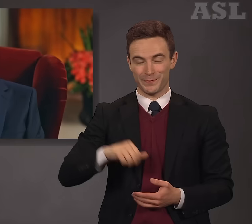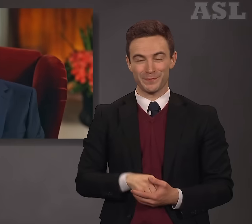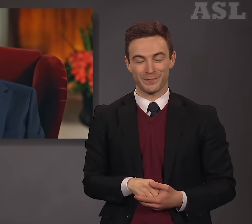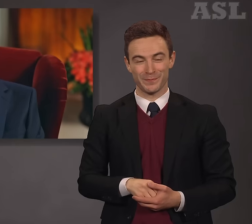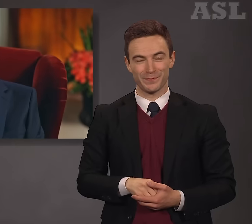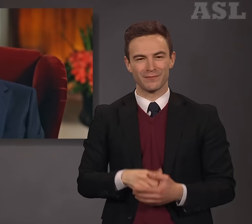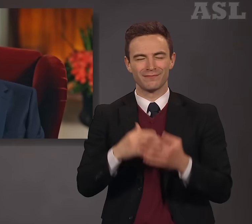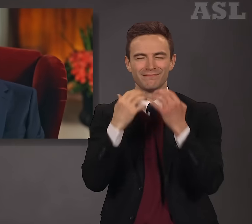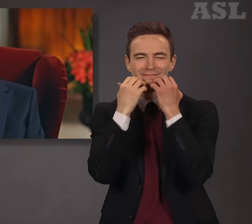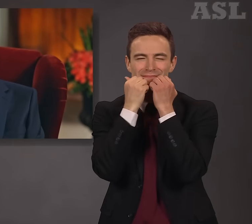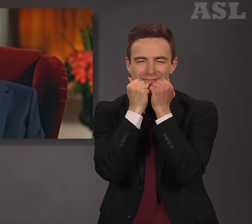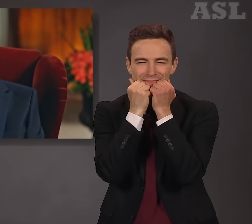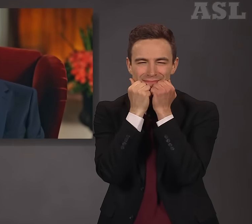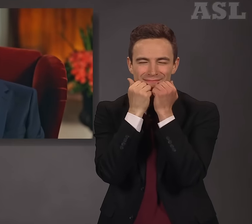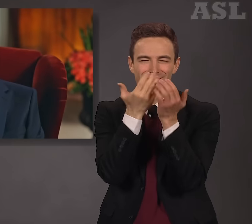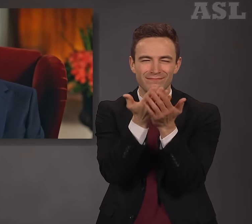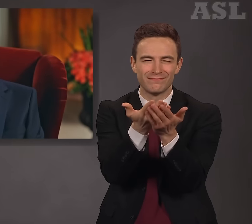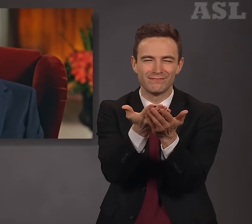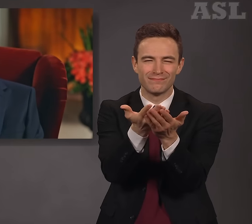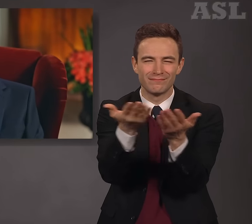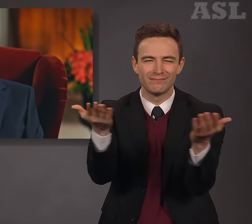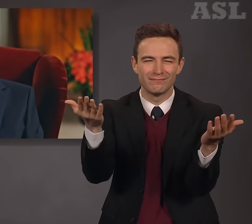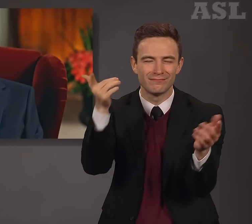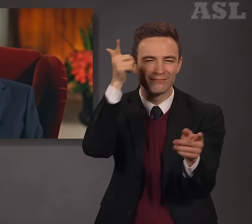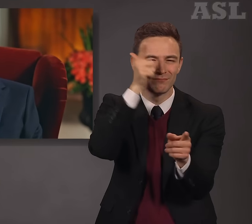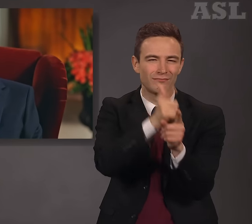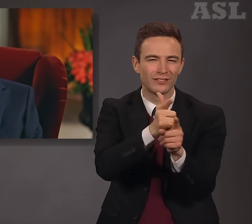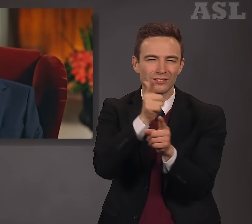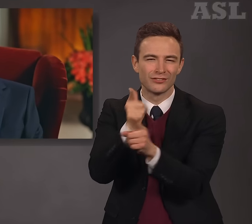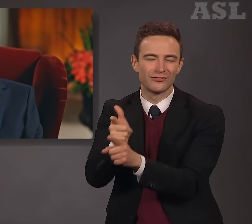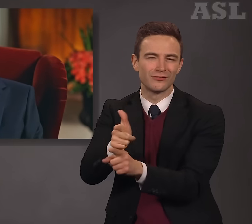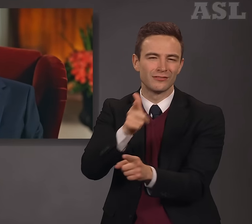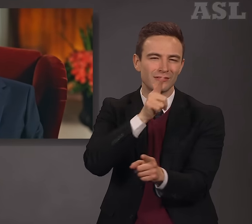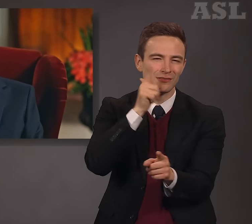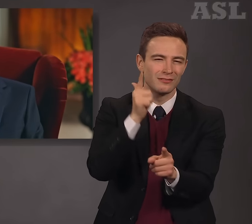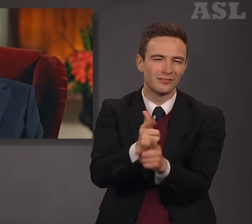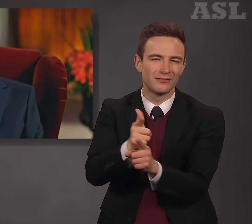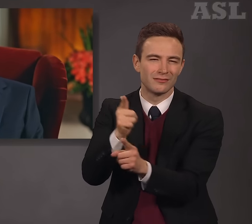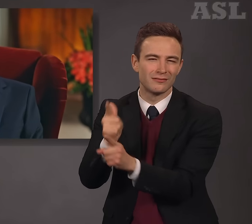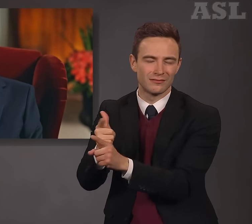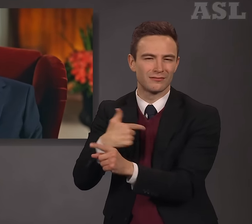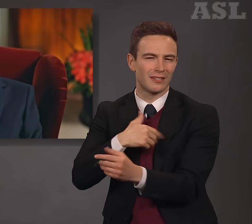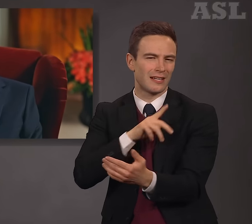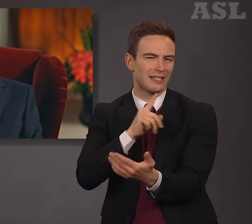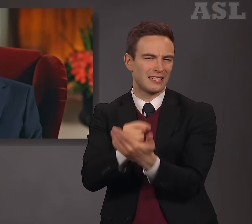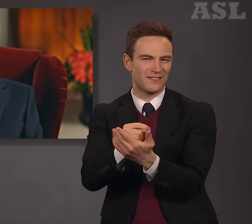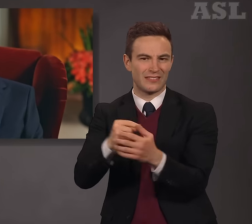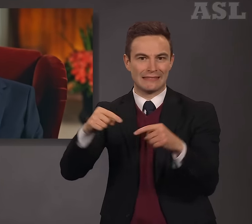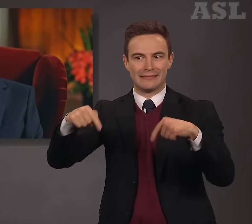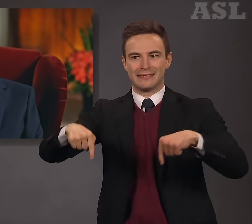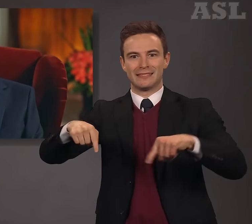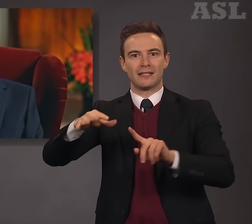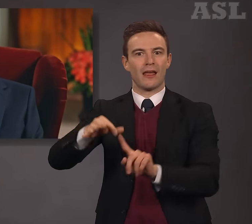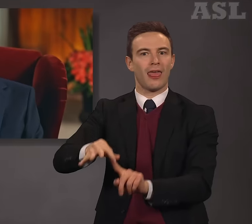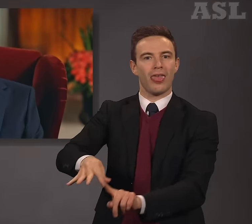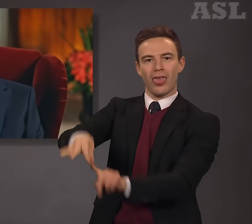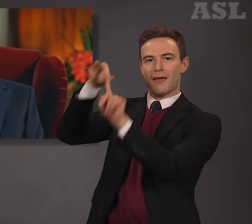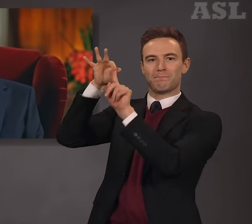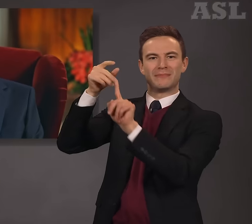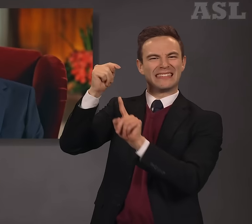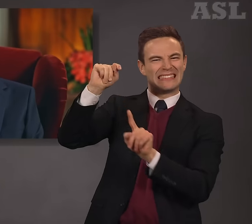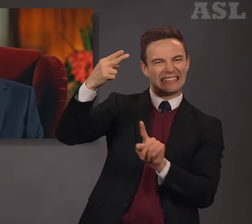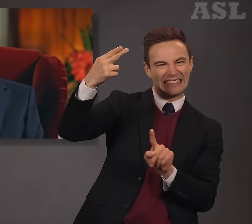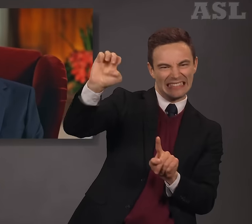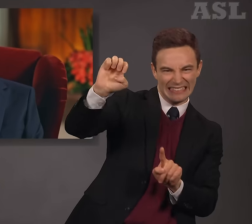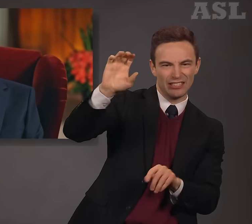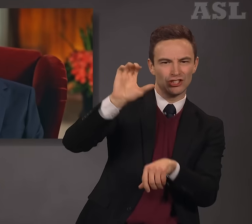My dear brothers and sisters, I testify that this is the Church of Jesus Christ